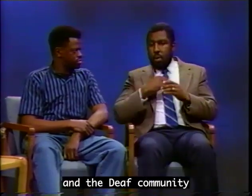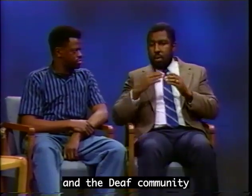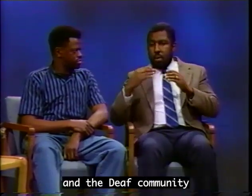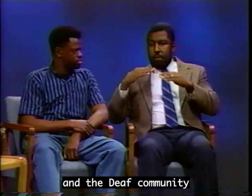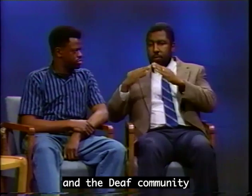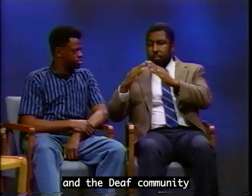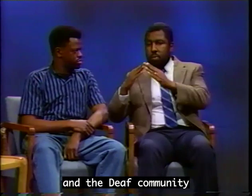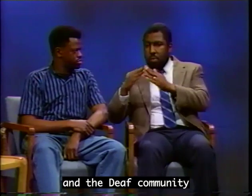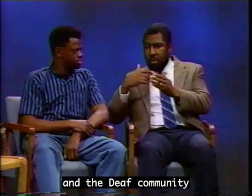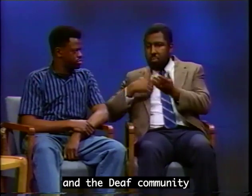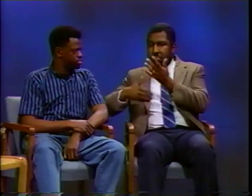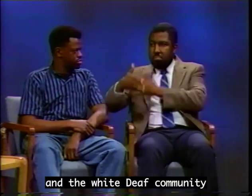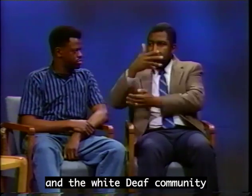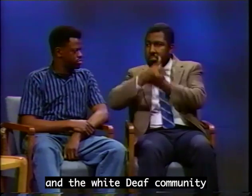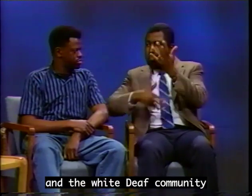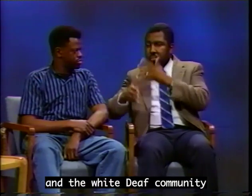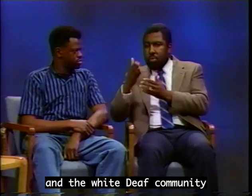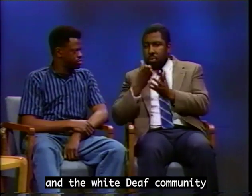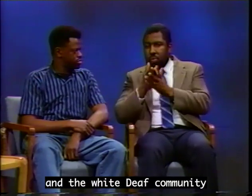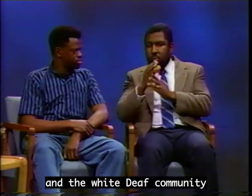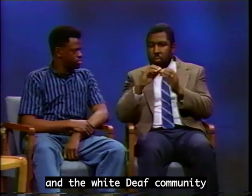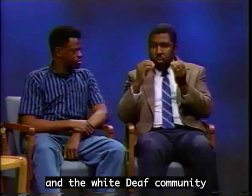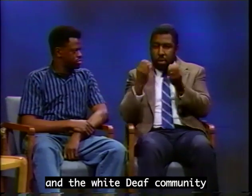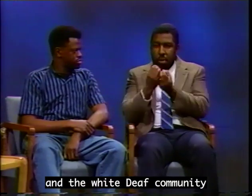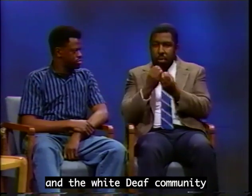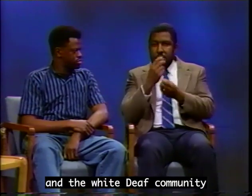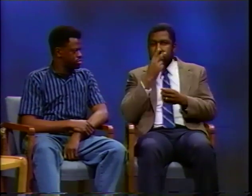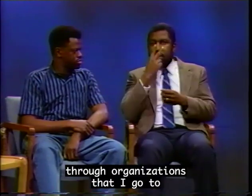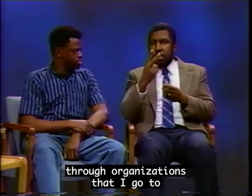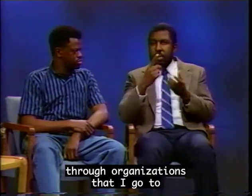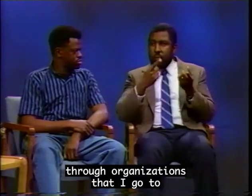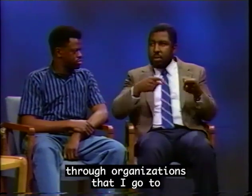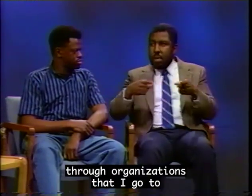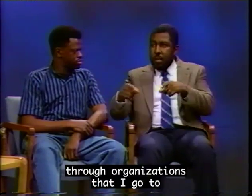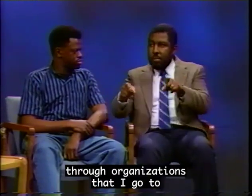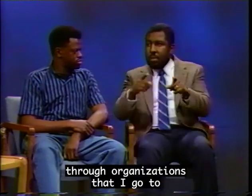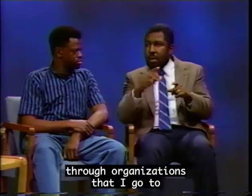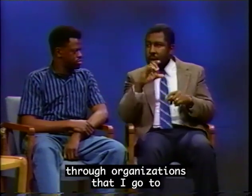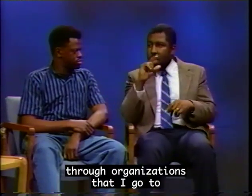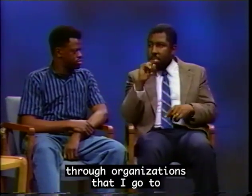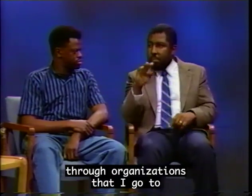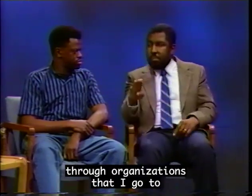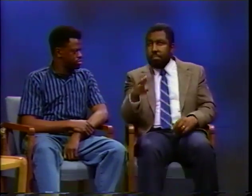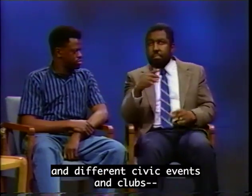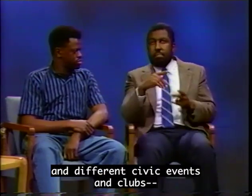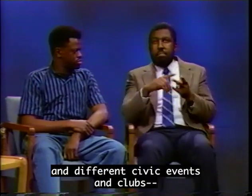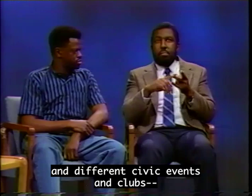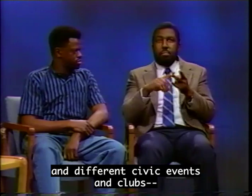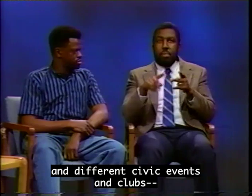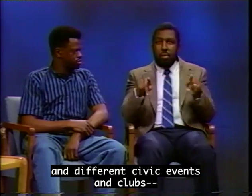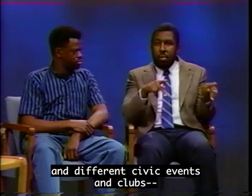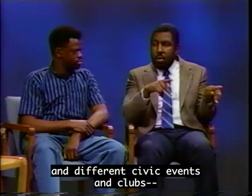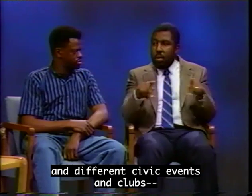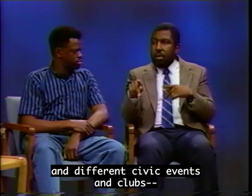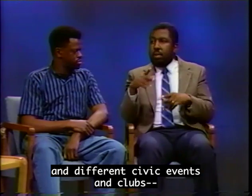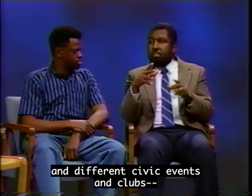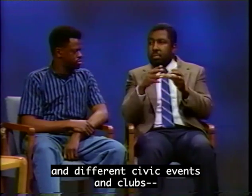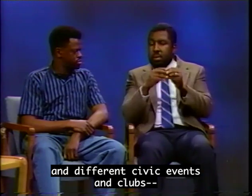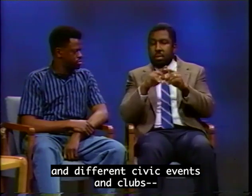the deaf community and the white deaf community through organizations that I go to and different civic events and clubs